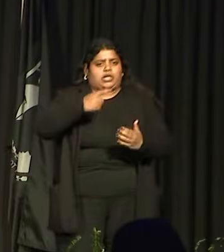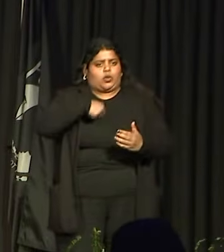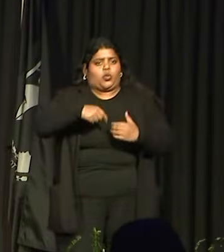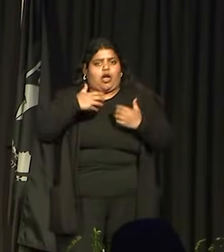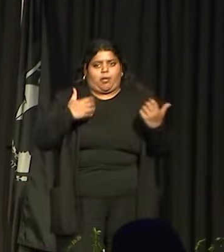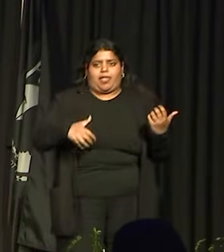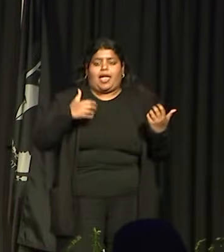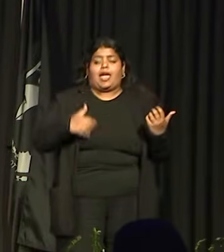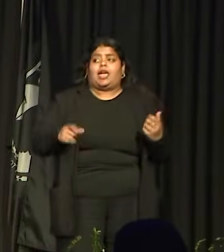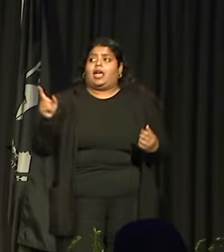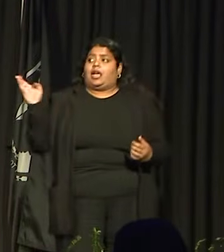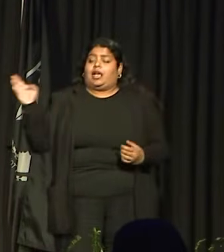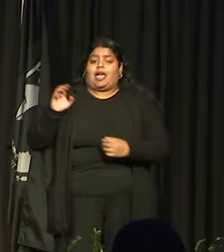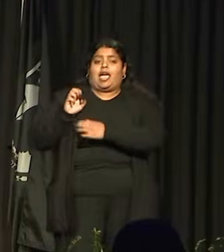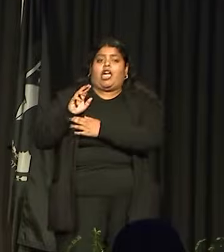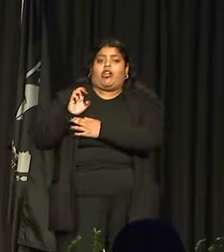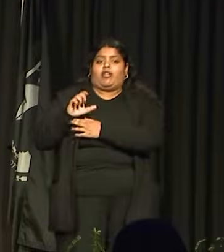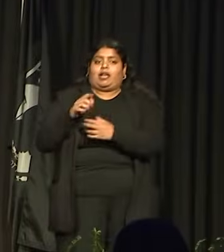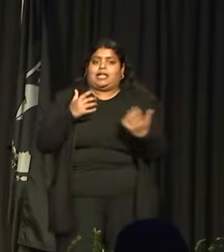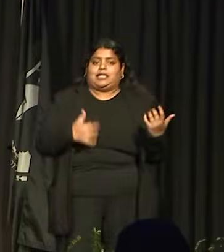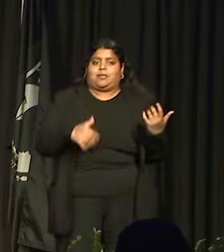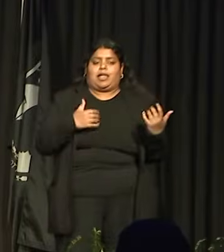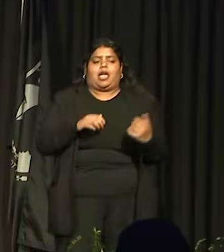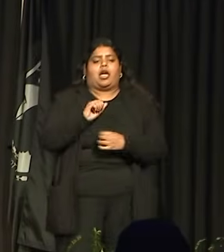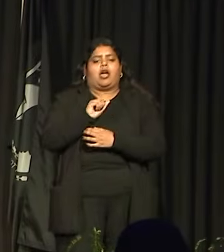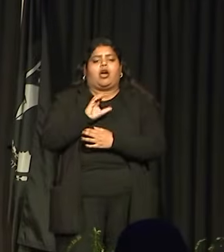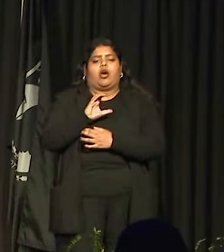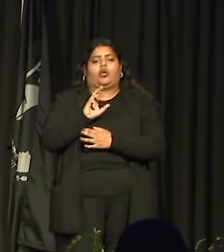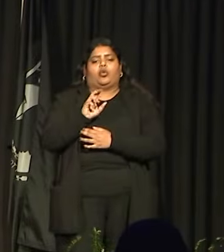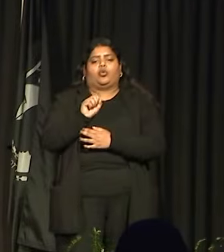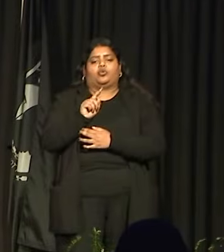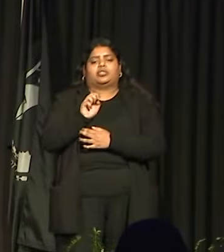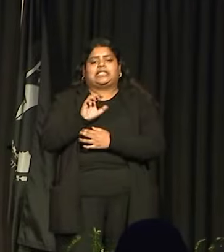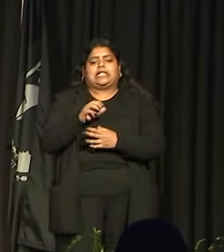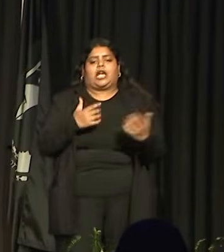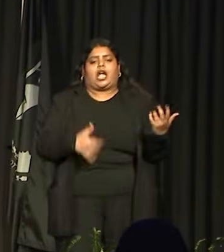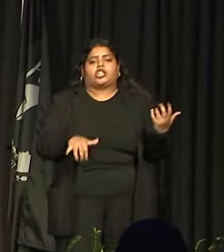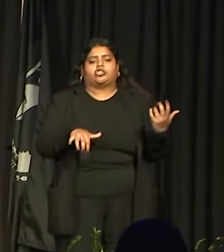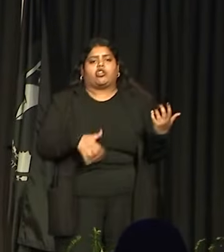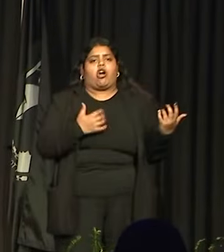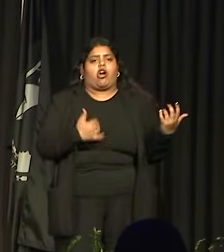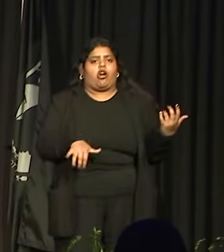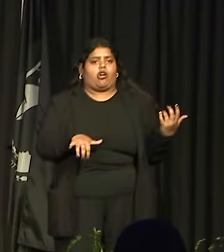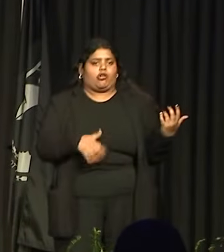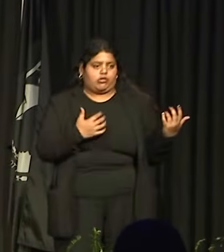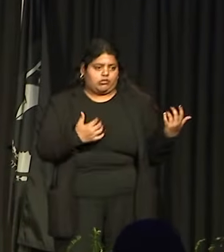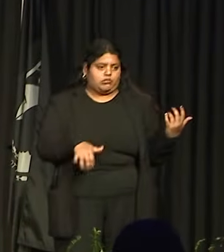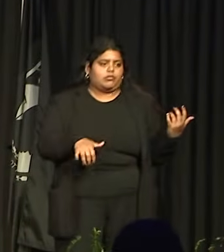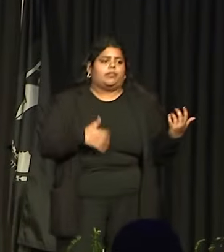playing an acoustic guitar that sounds like this. I am playing